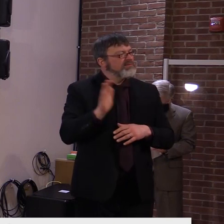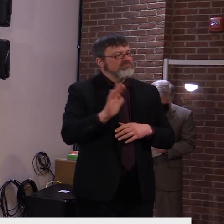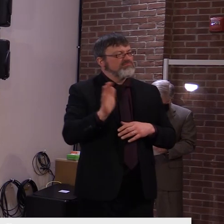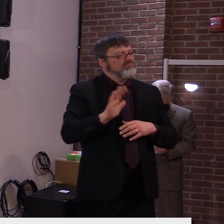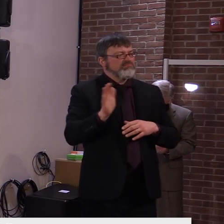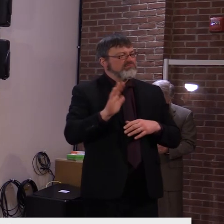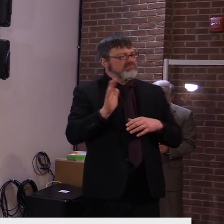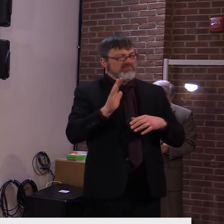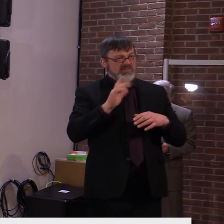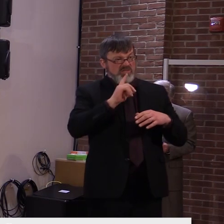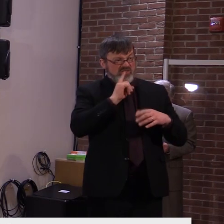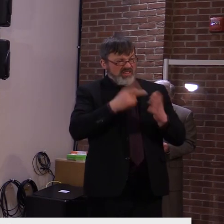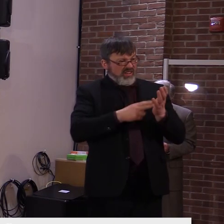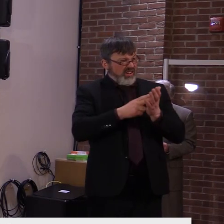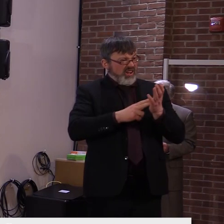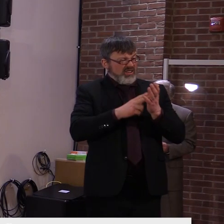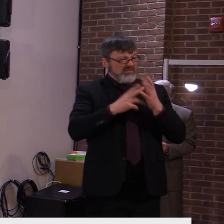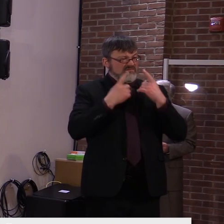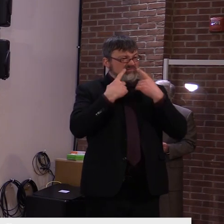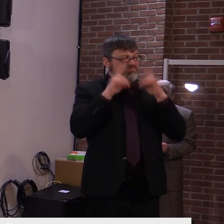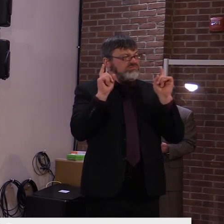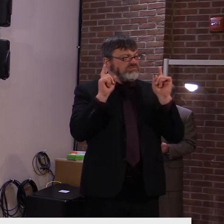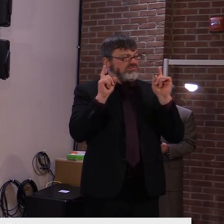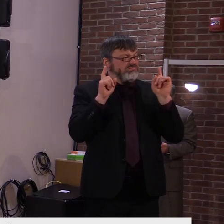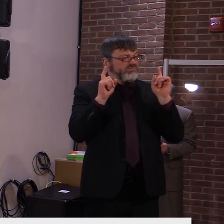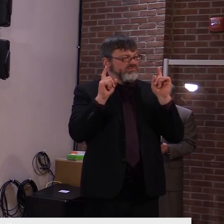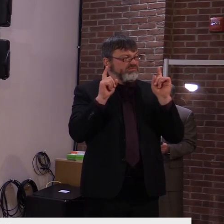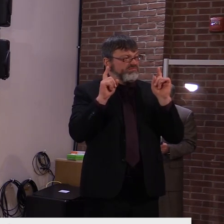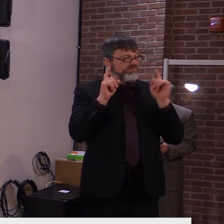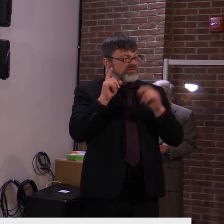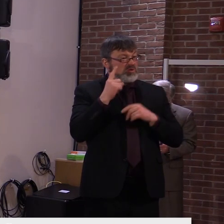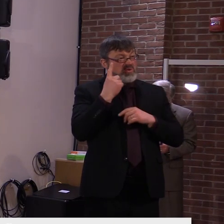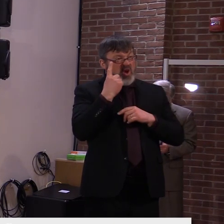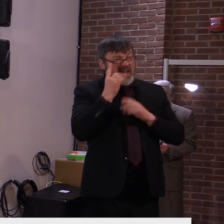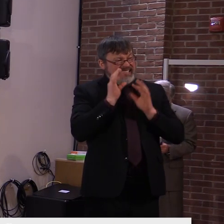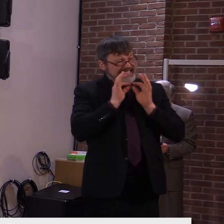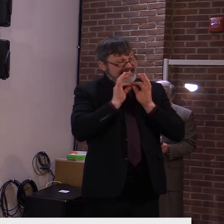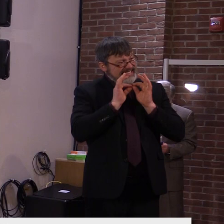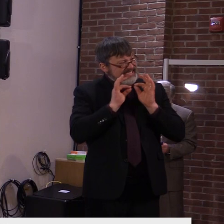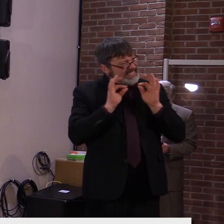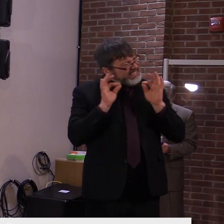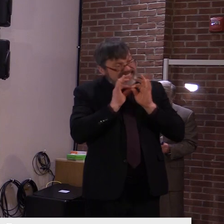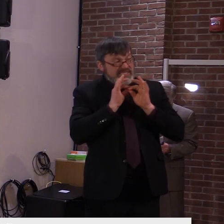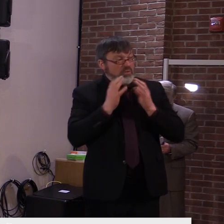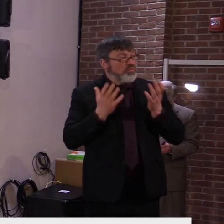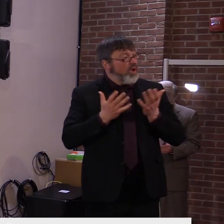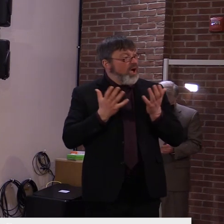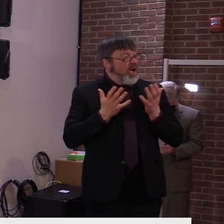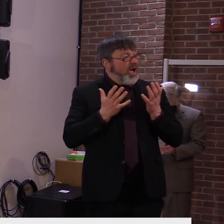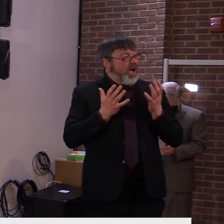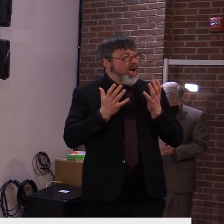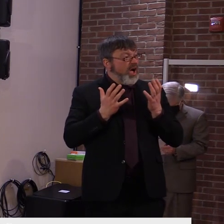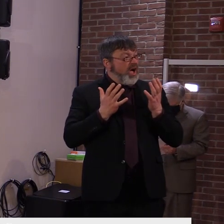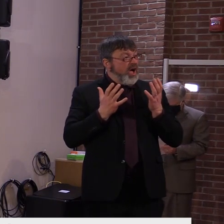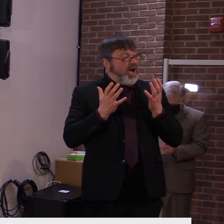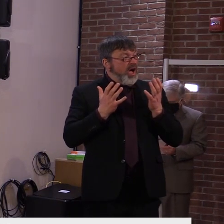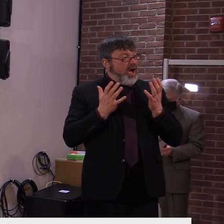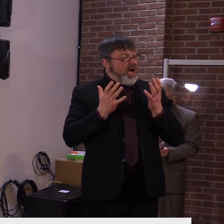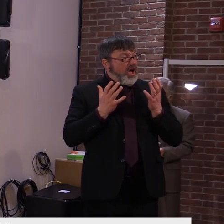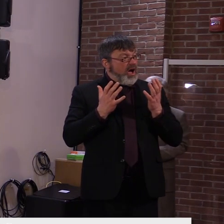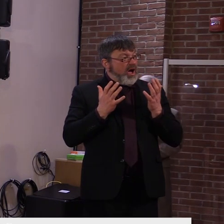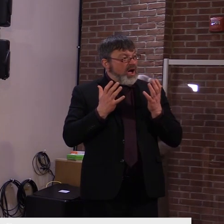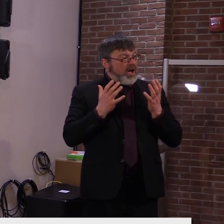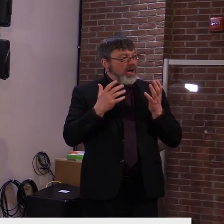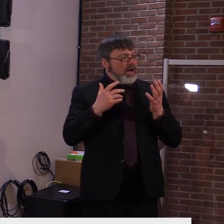and actually I would argue one of the key ingredients to our success is sort of its decentralized nature to a certain extent, because it allows communities to be creative,